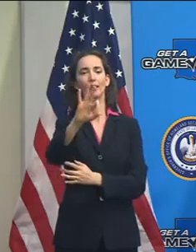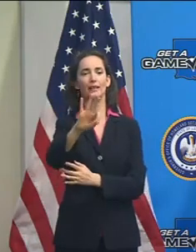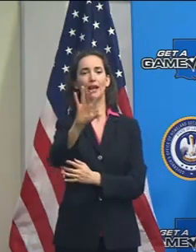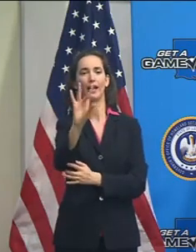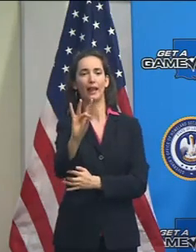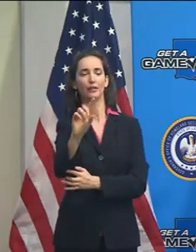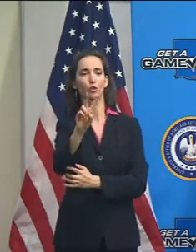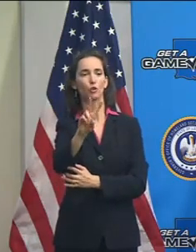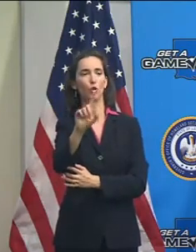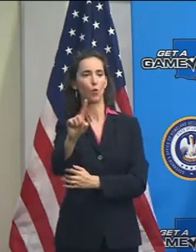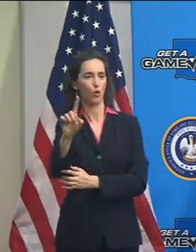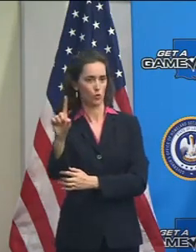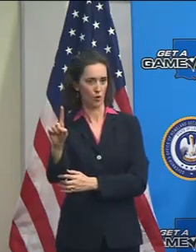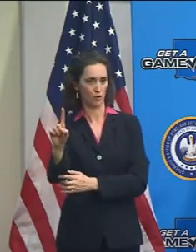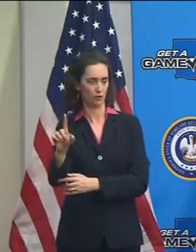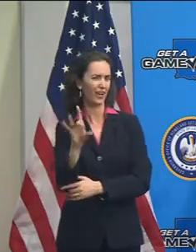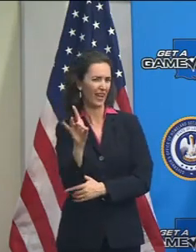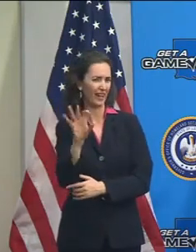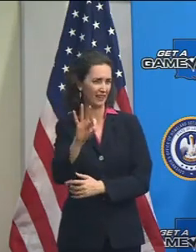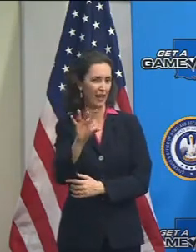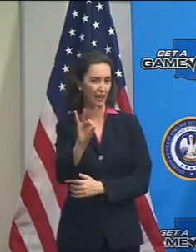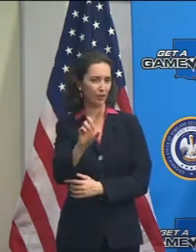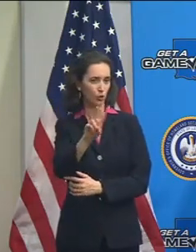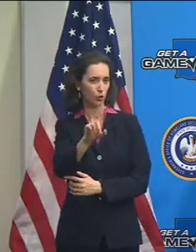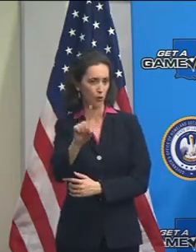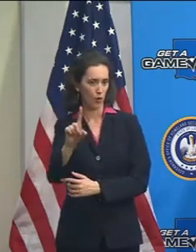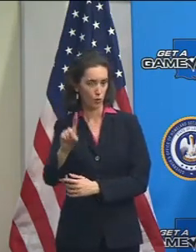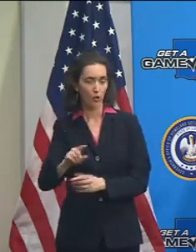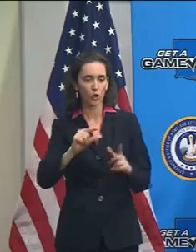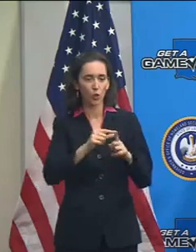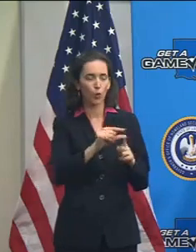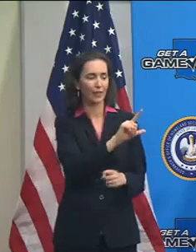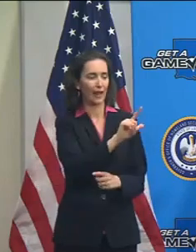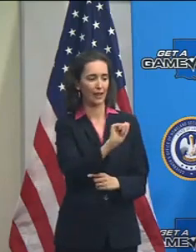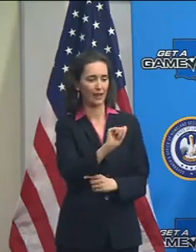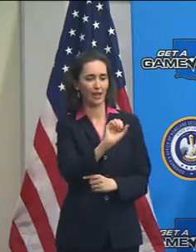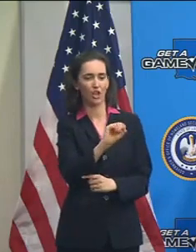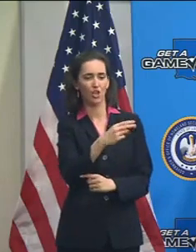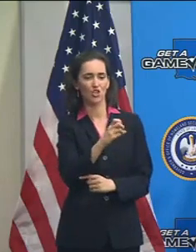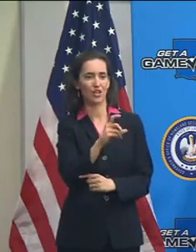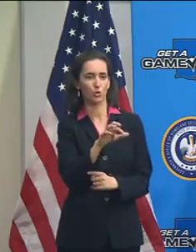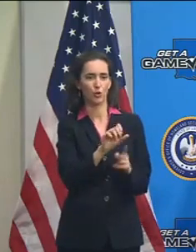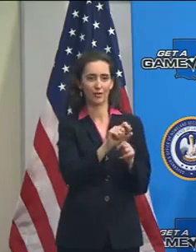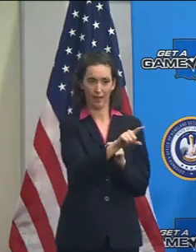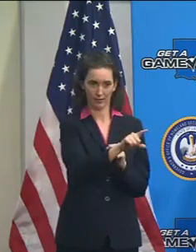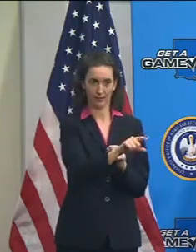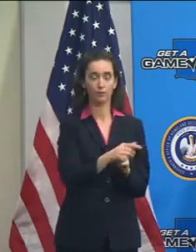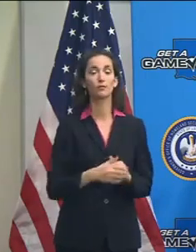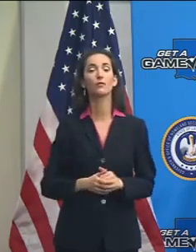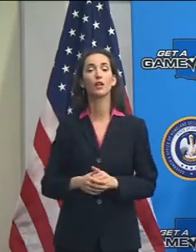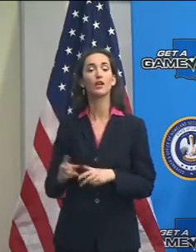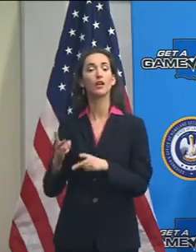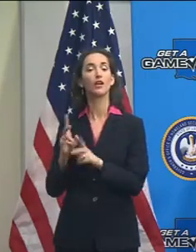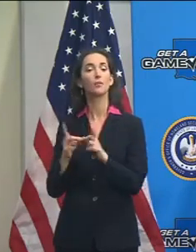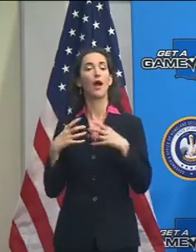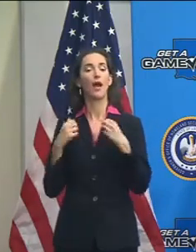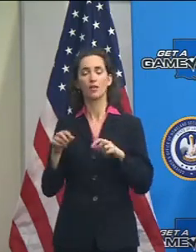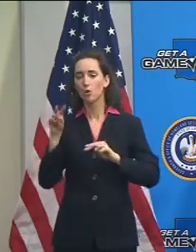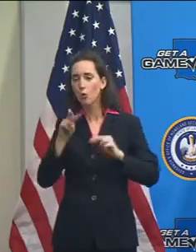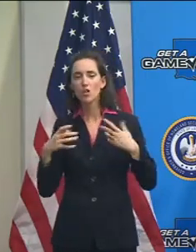LA Shelter to 898-211. The Department of Health continues to monitor healthcare resources across the